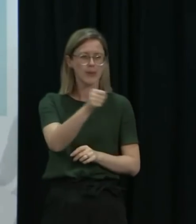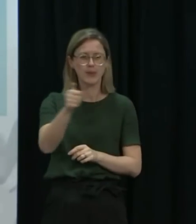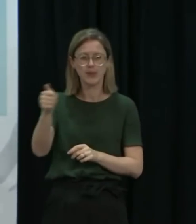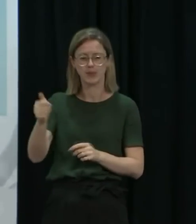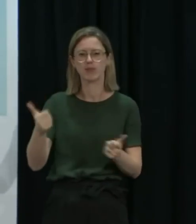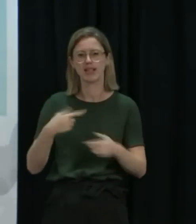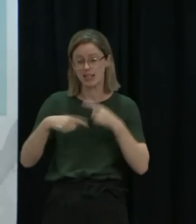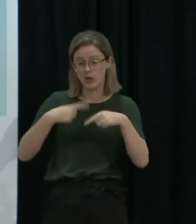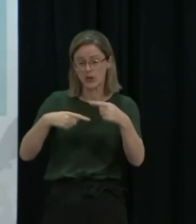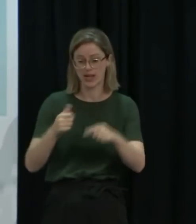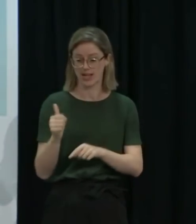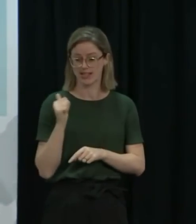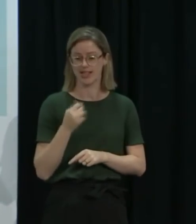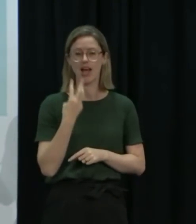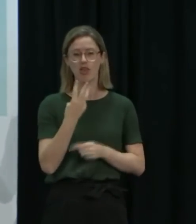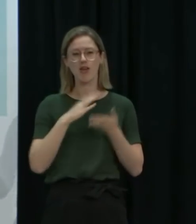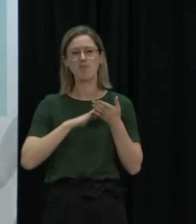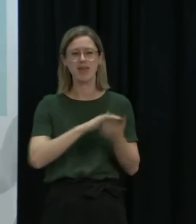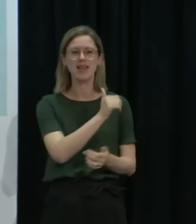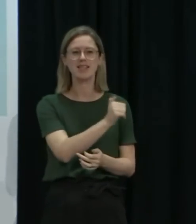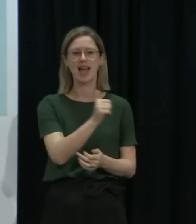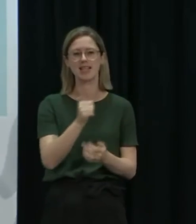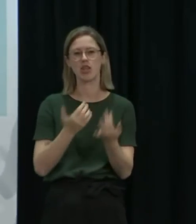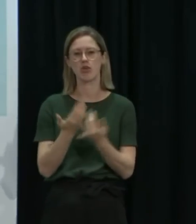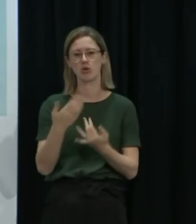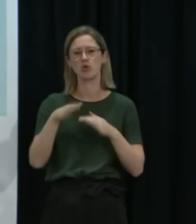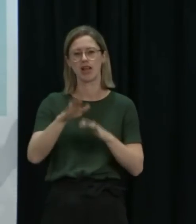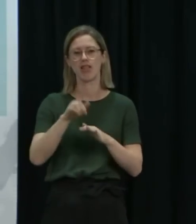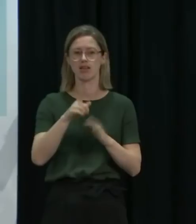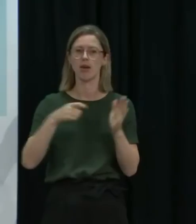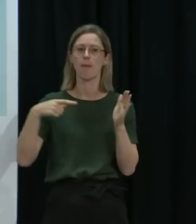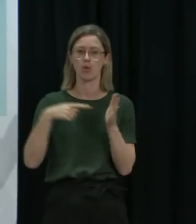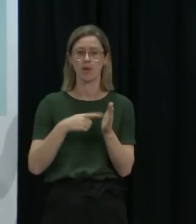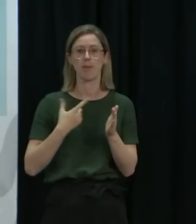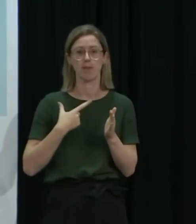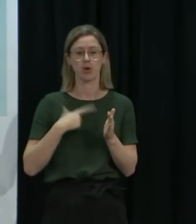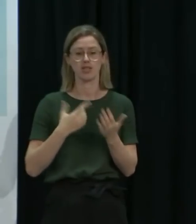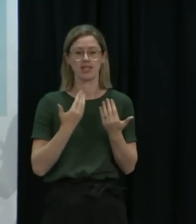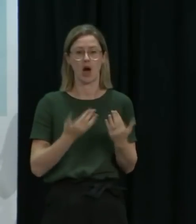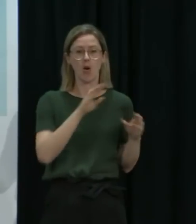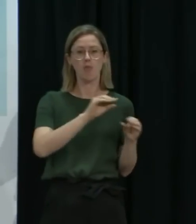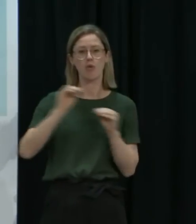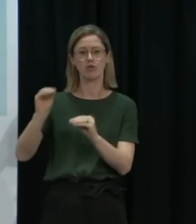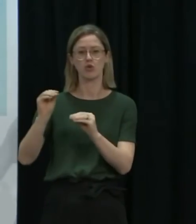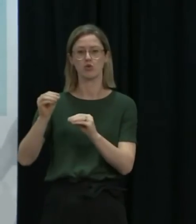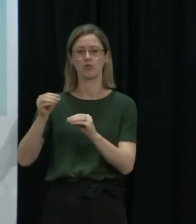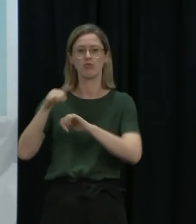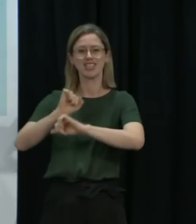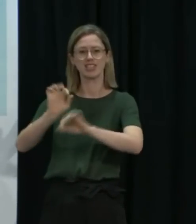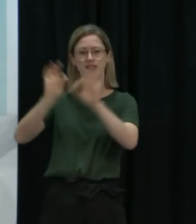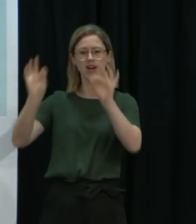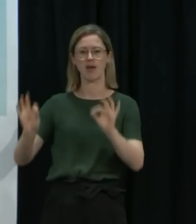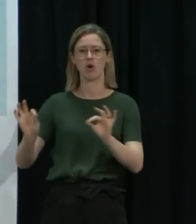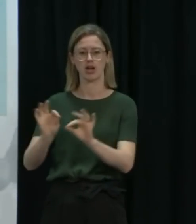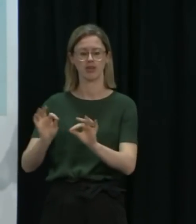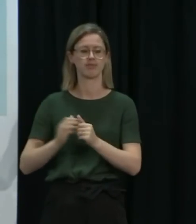nearly 3 million scans across the country. This will be more important than ever as we are now in the COVID-19 protection framework.